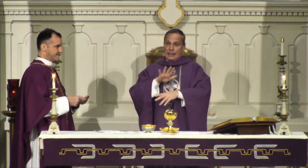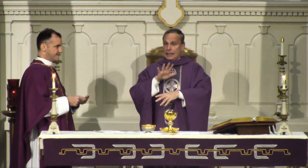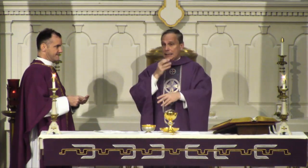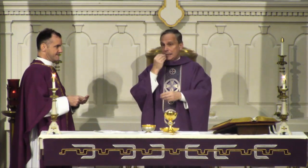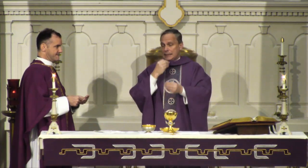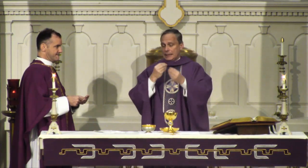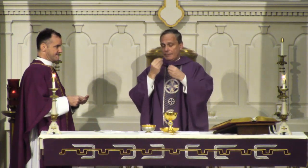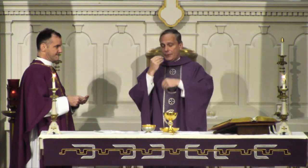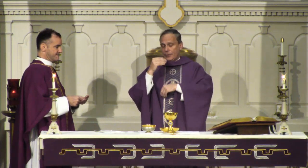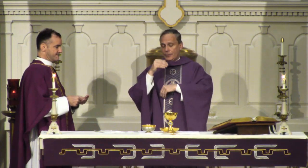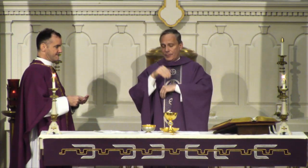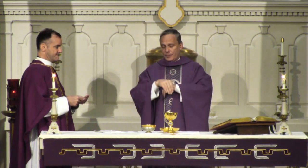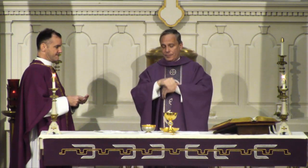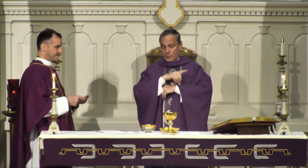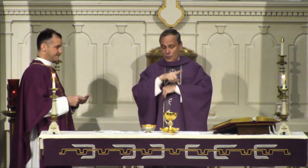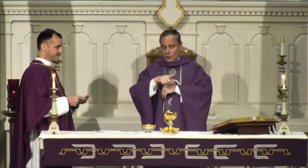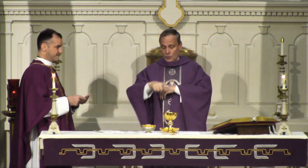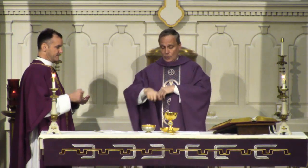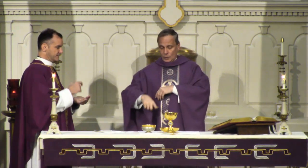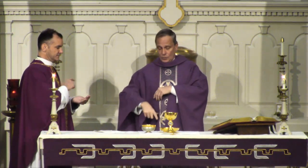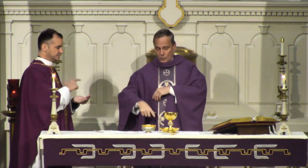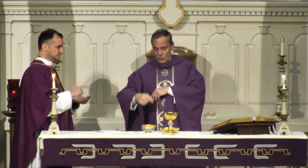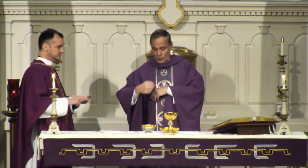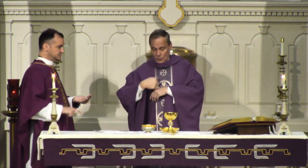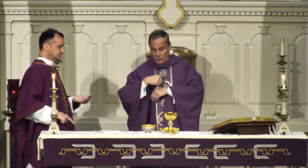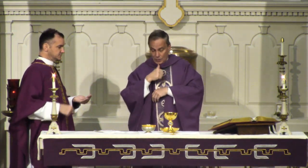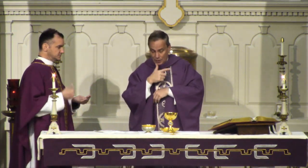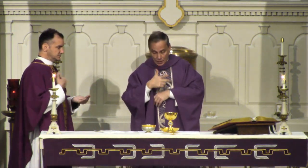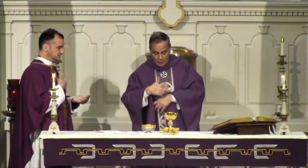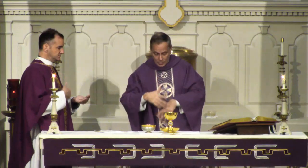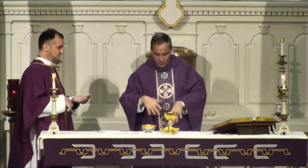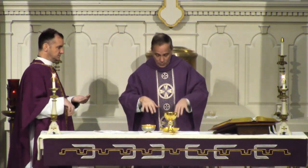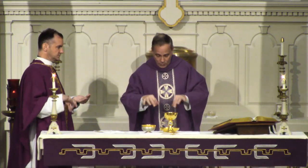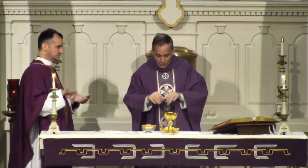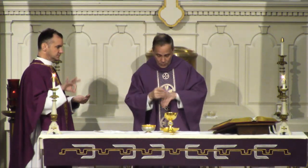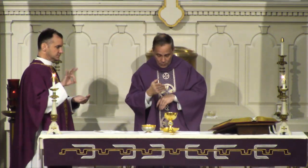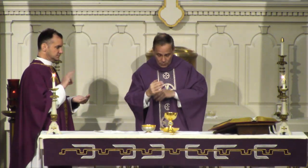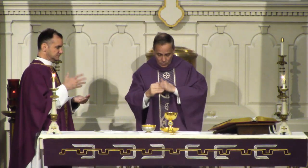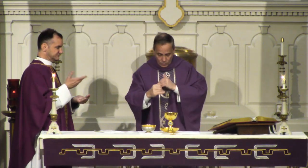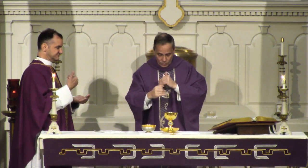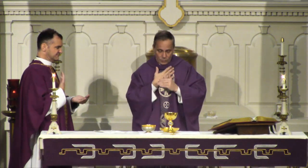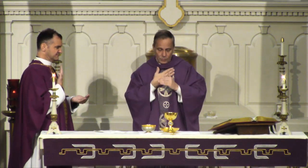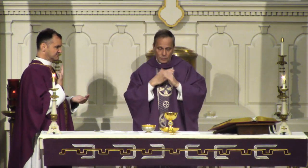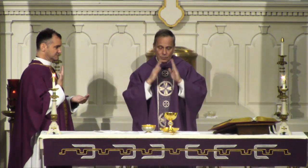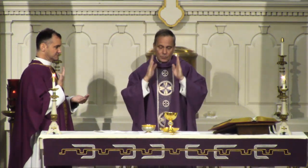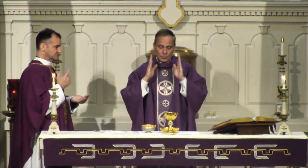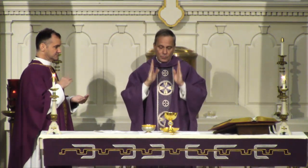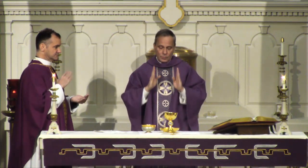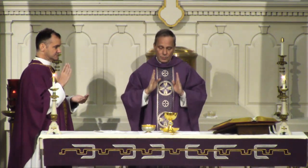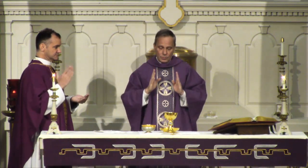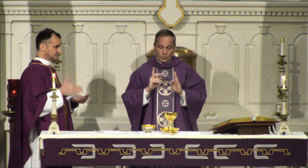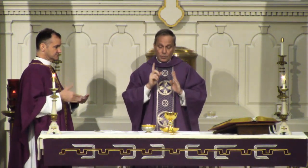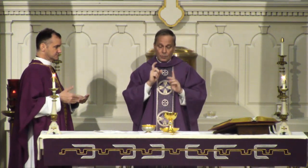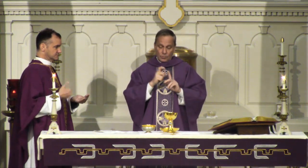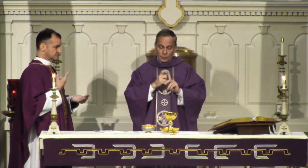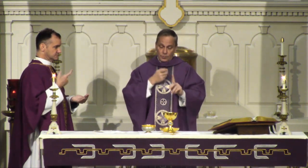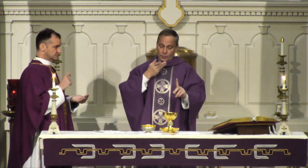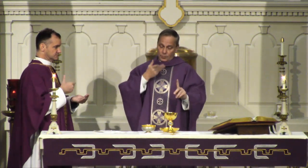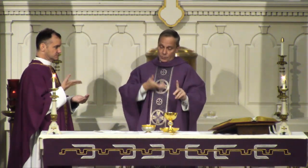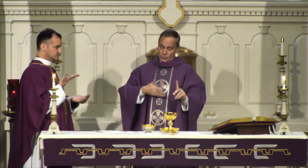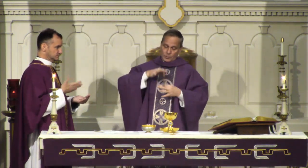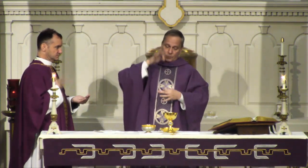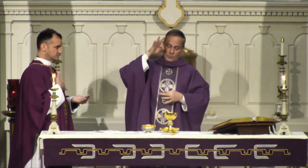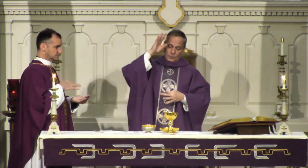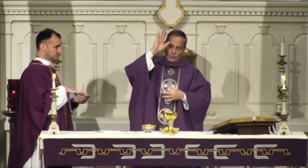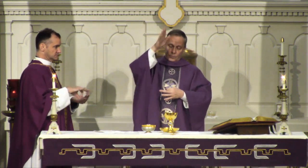Lamb. Lord, I am not worthy that you should enter under my roof, but only say the word, and my soul shall be